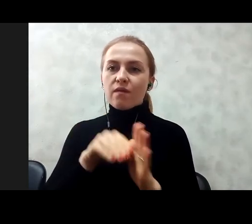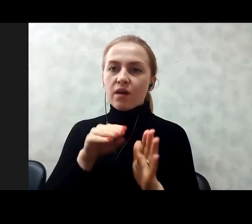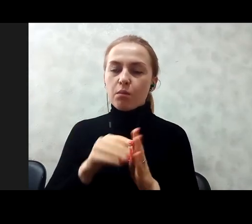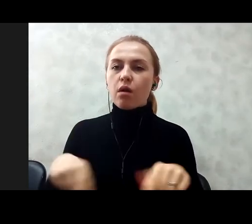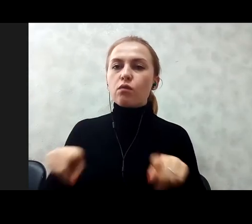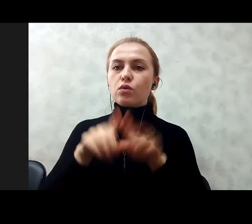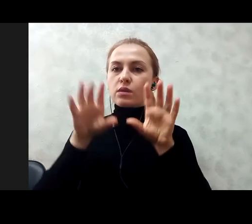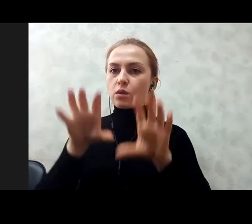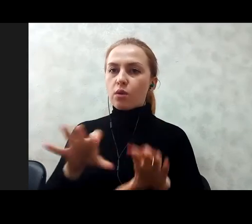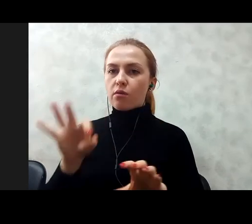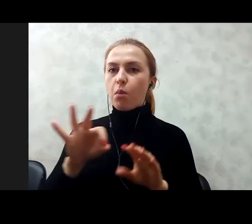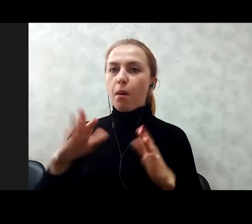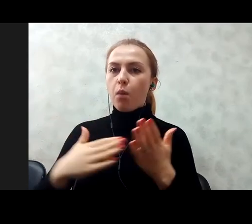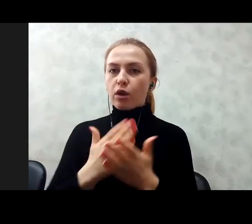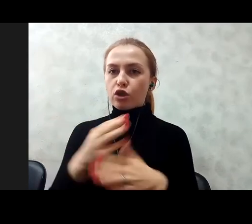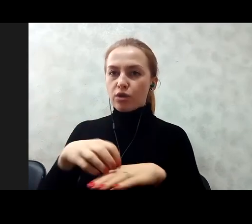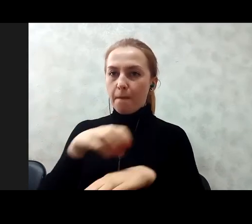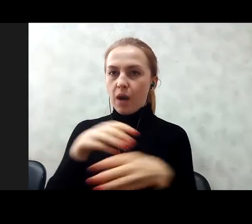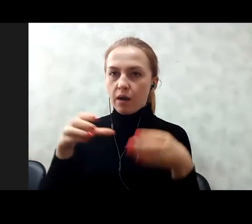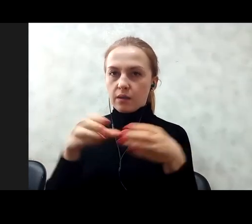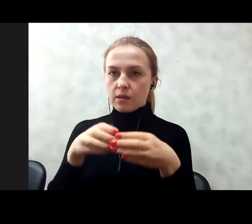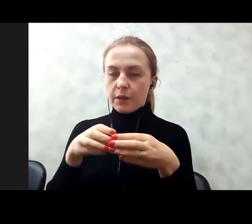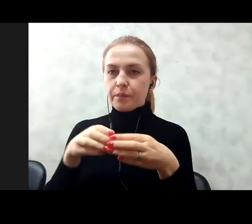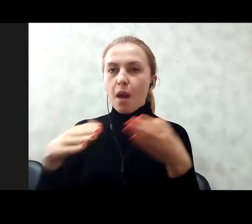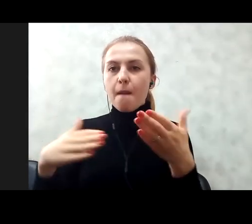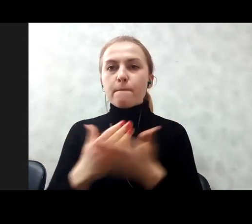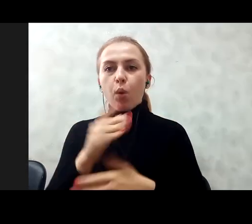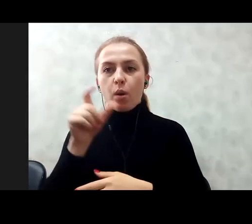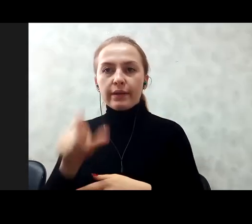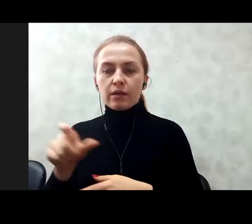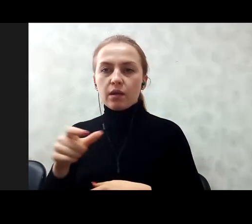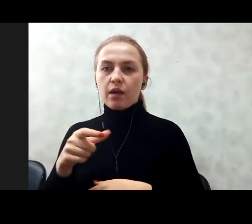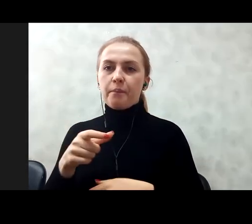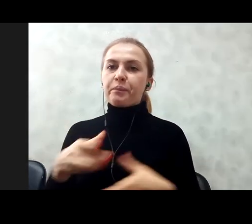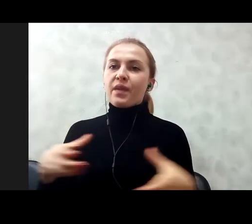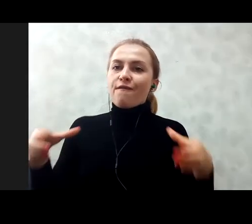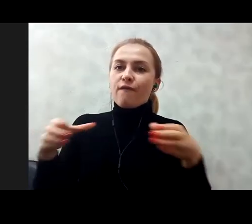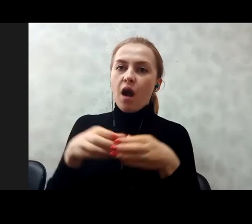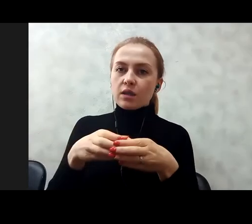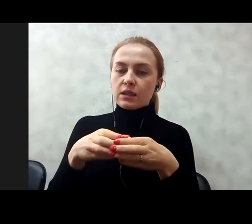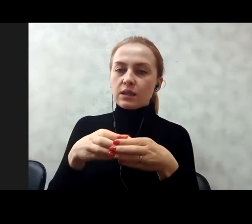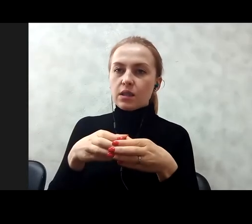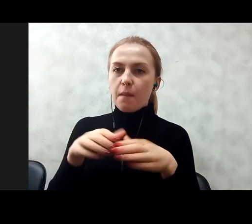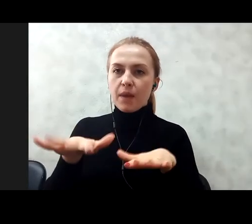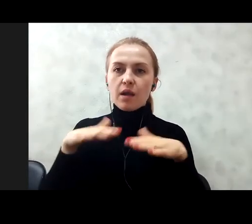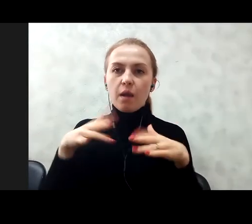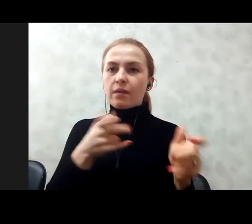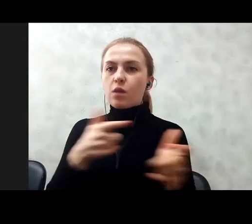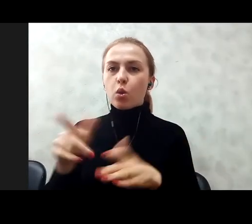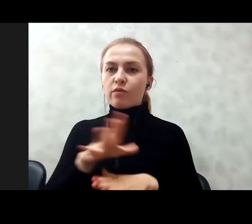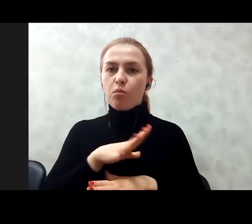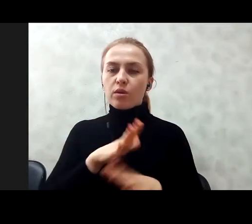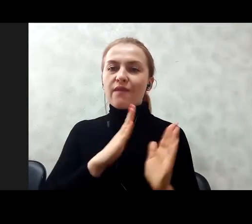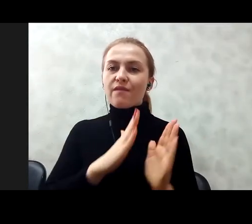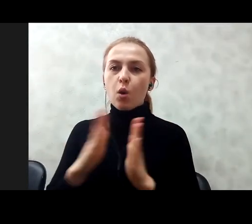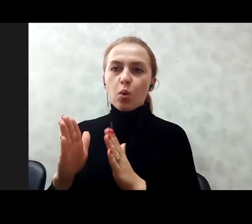to change not only the legislation on the elections, but also the laws on the political